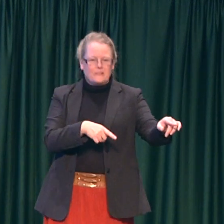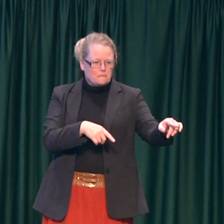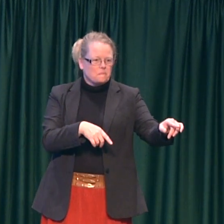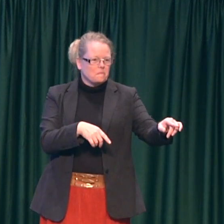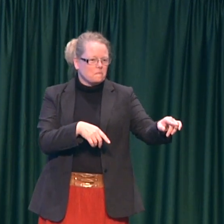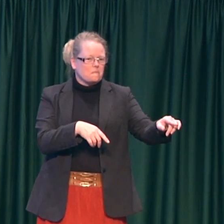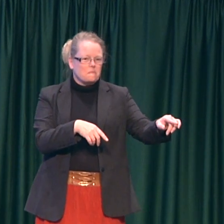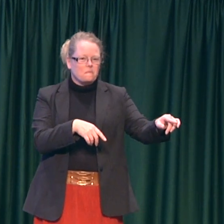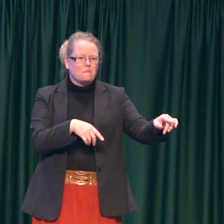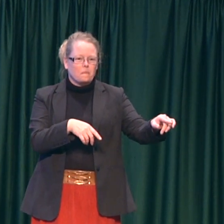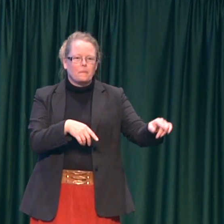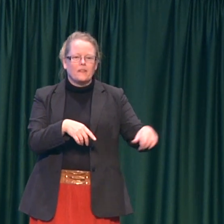captioning. Yes, like we have Chuck doing.